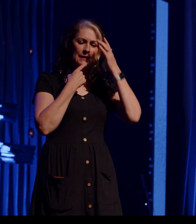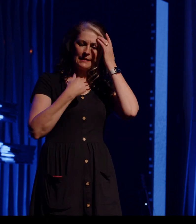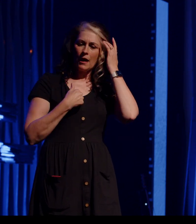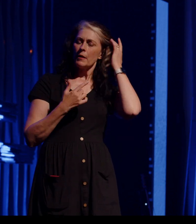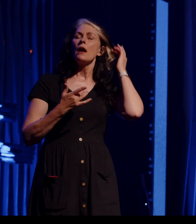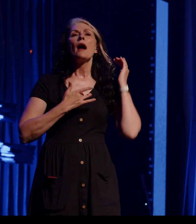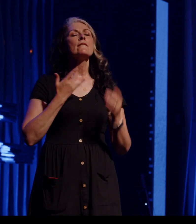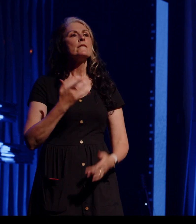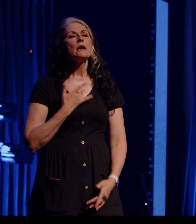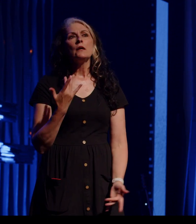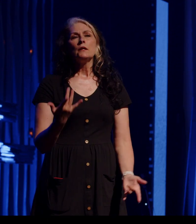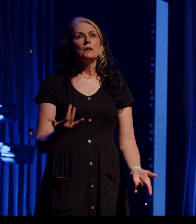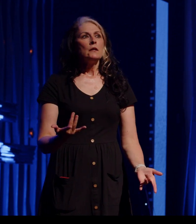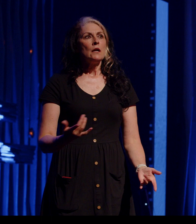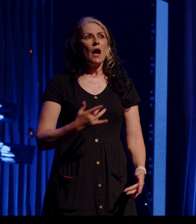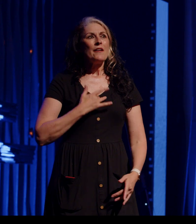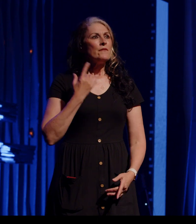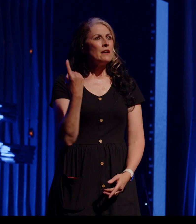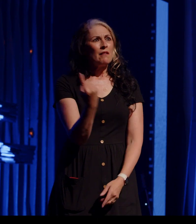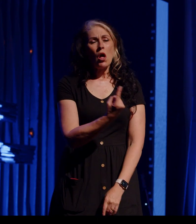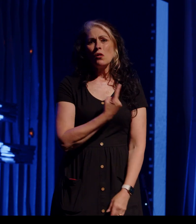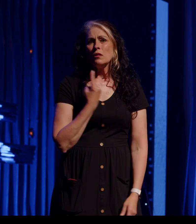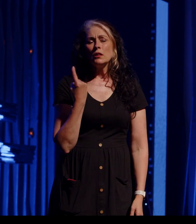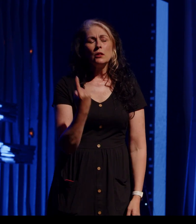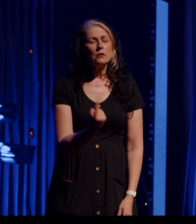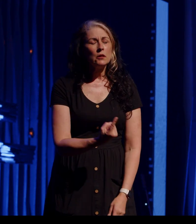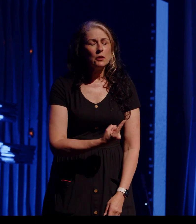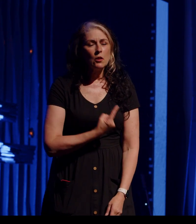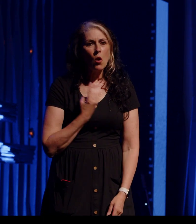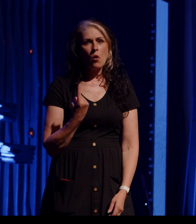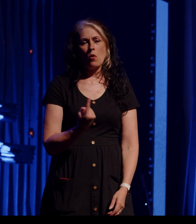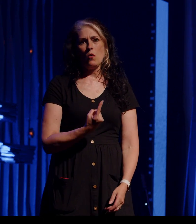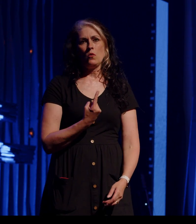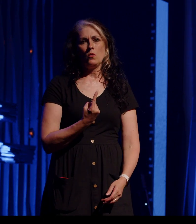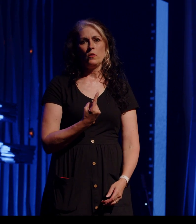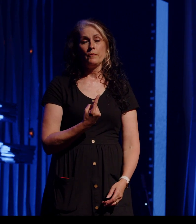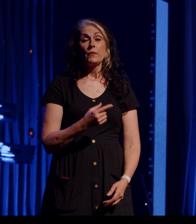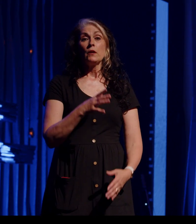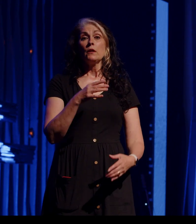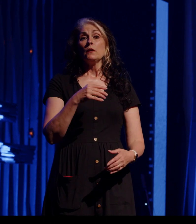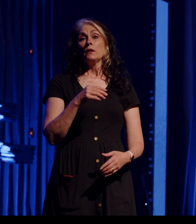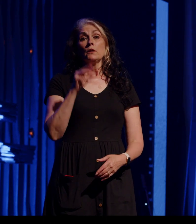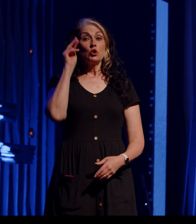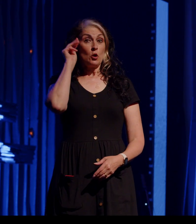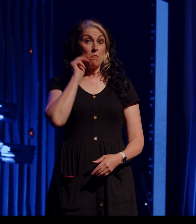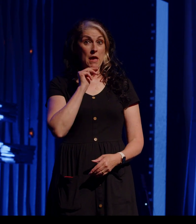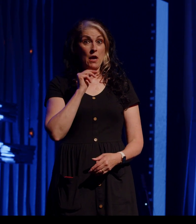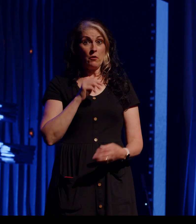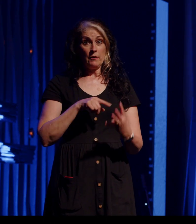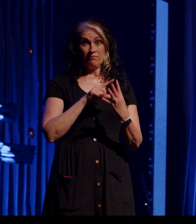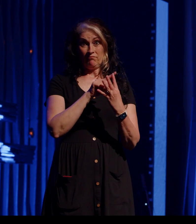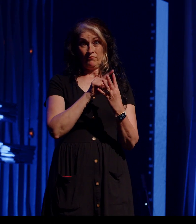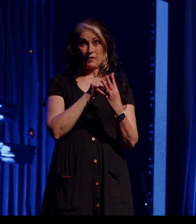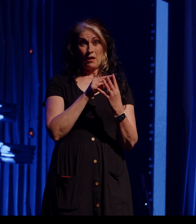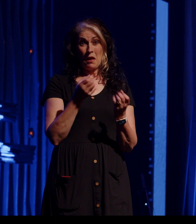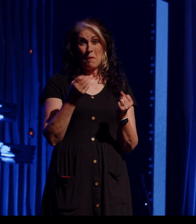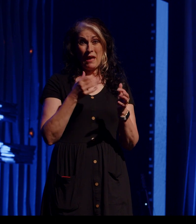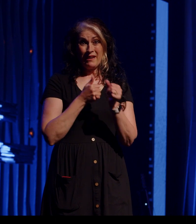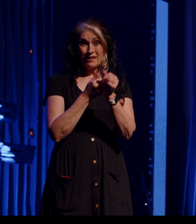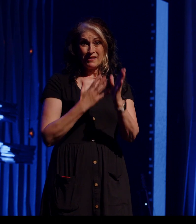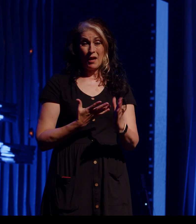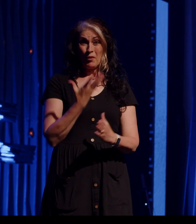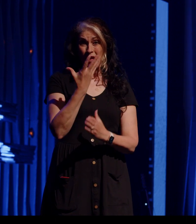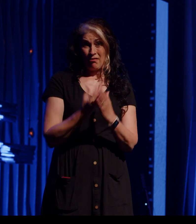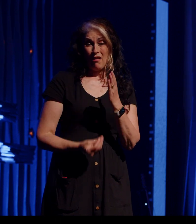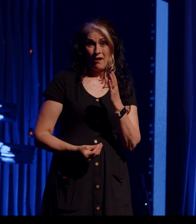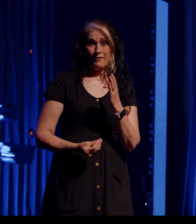I just feel so alone. So alone. And she went through that. Many of the disciples had deserted